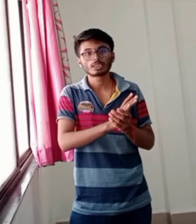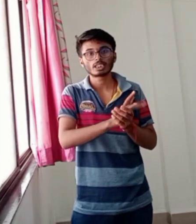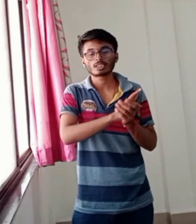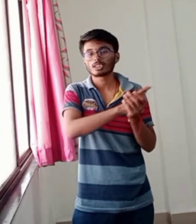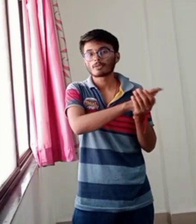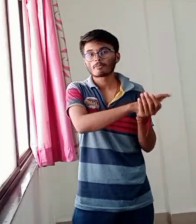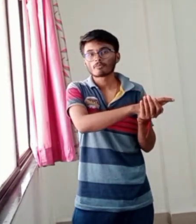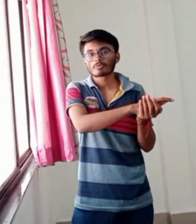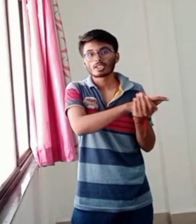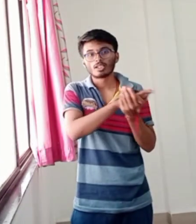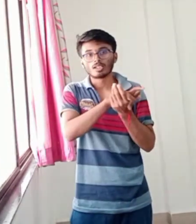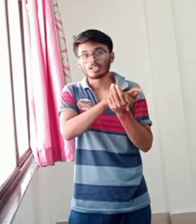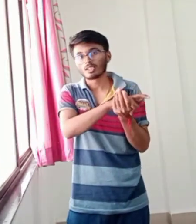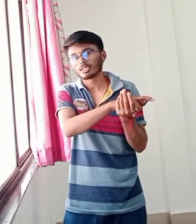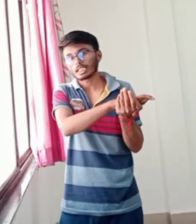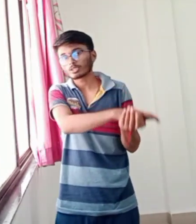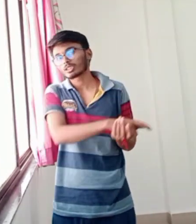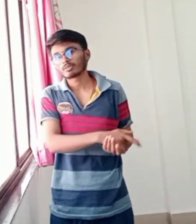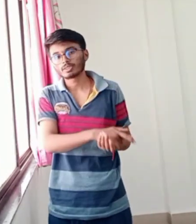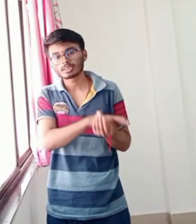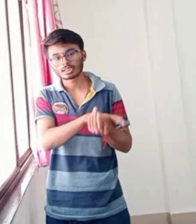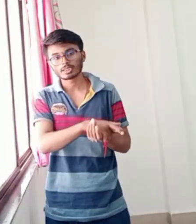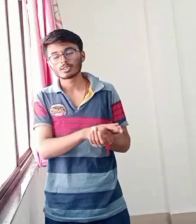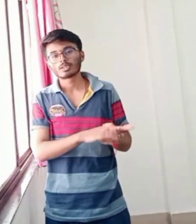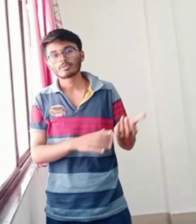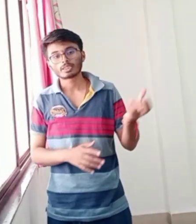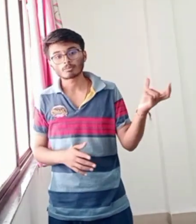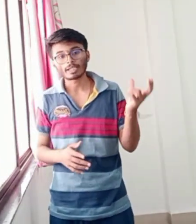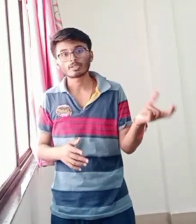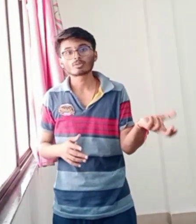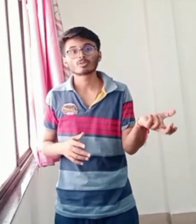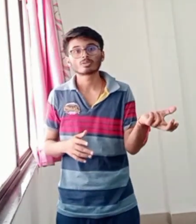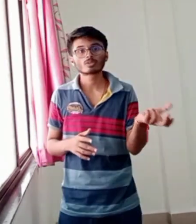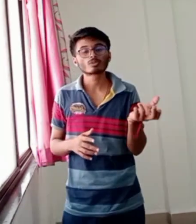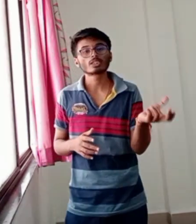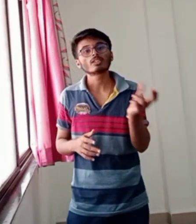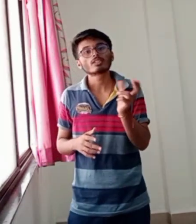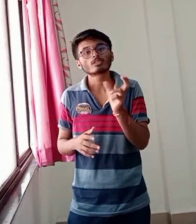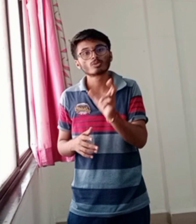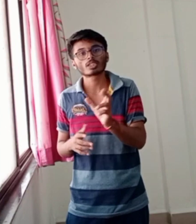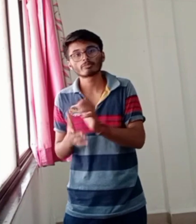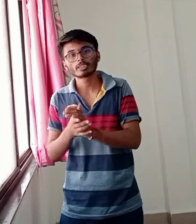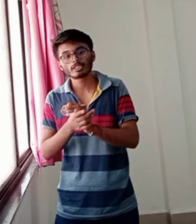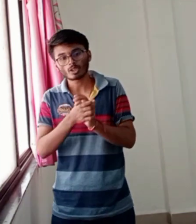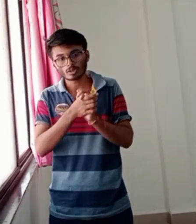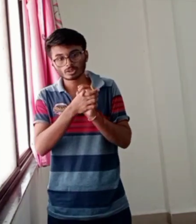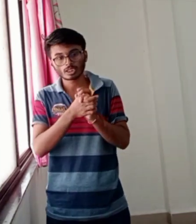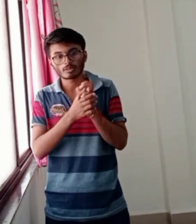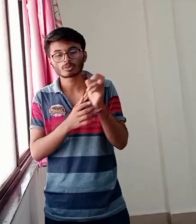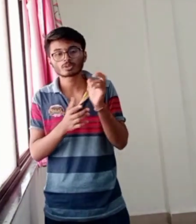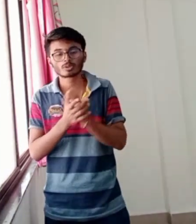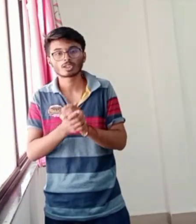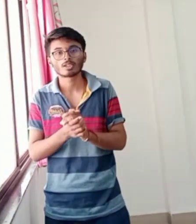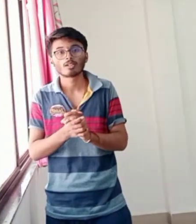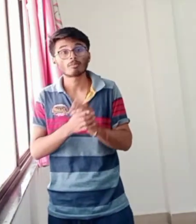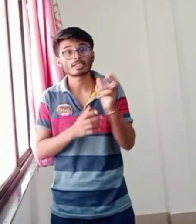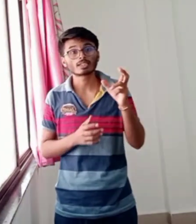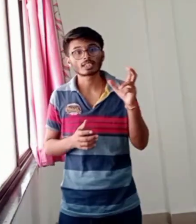which are nitrogen base ring, which are bind to the sugar deoxyribose sugar by the